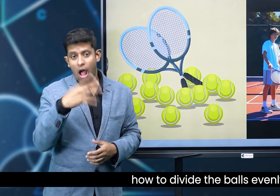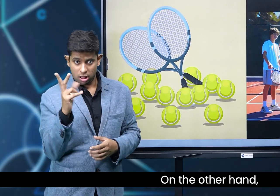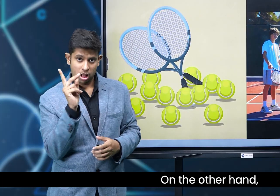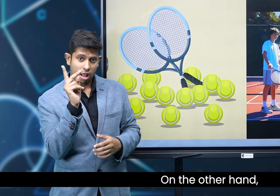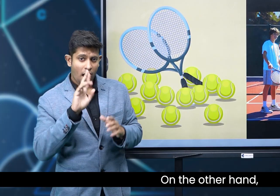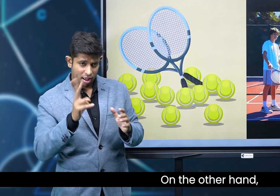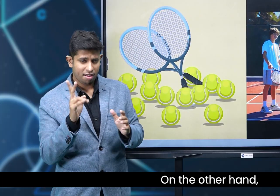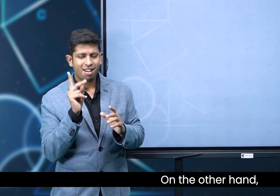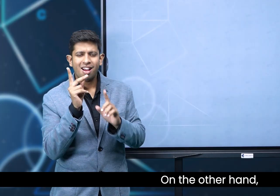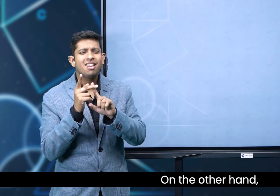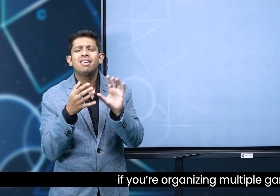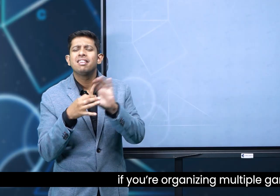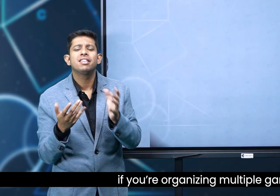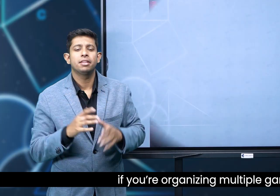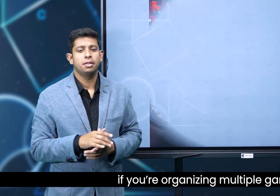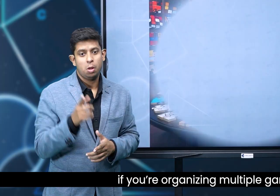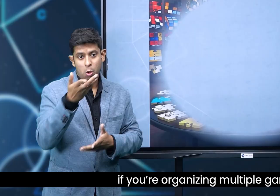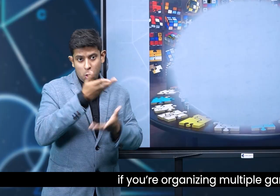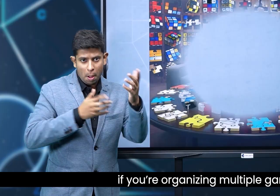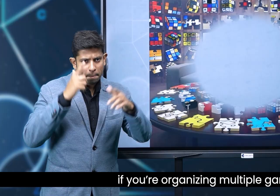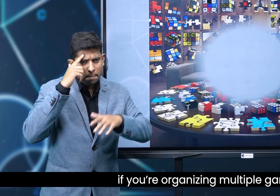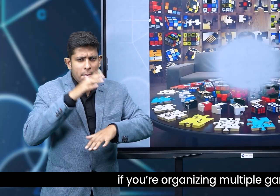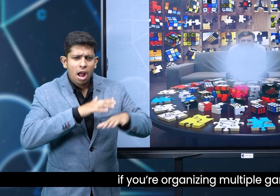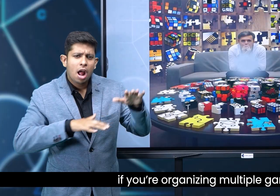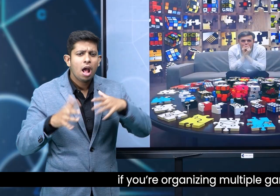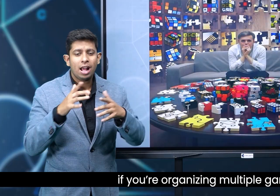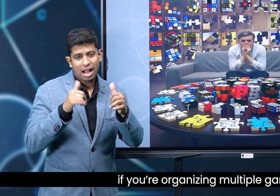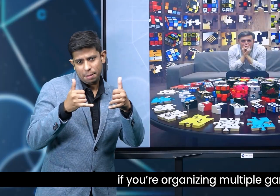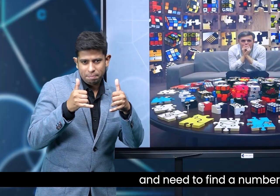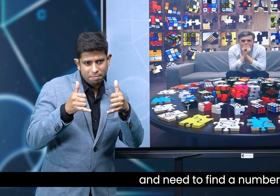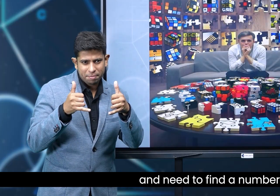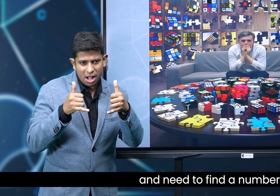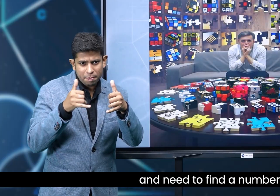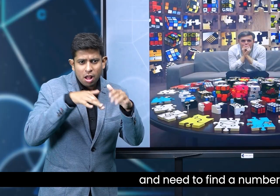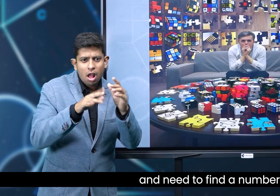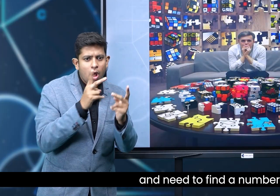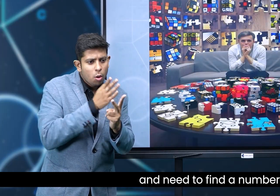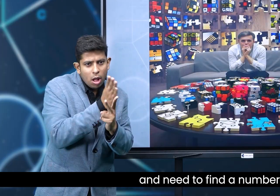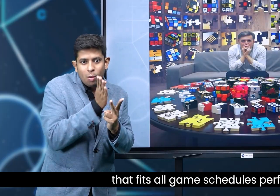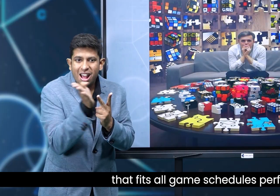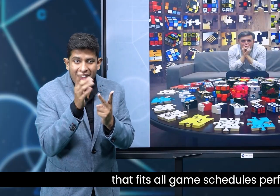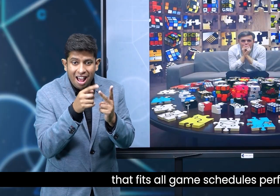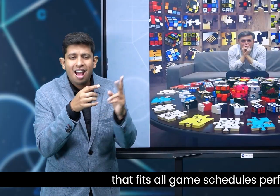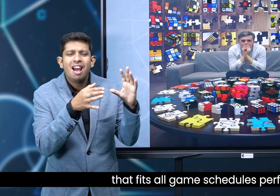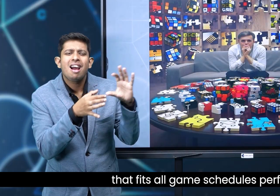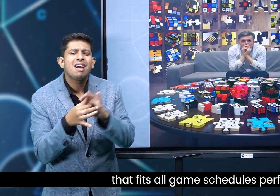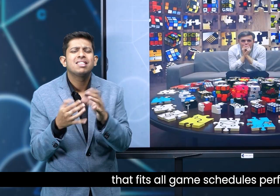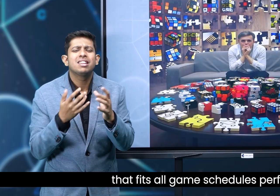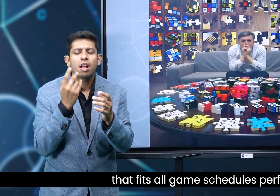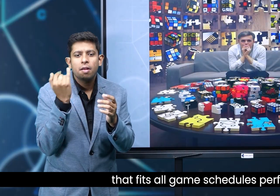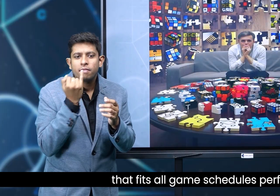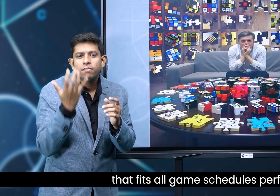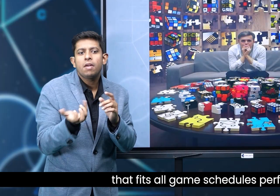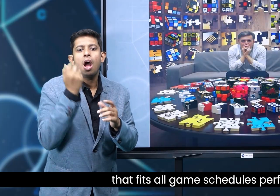On the other hand, if you're organizing multiple games and need to find a number that fits all game schedules